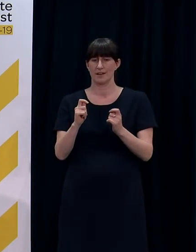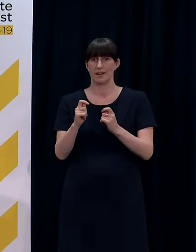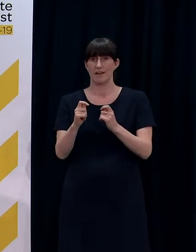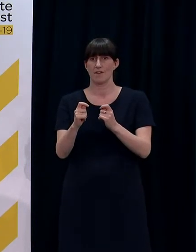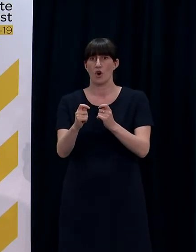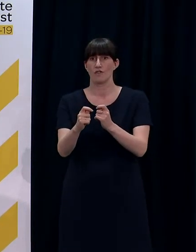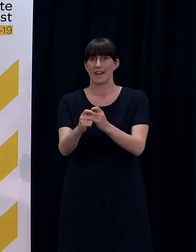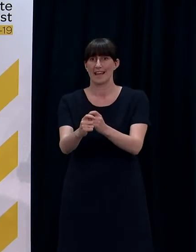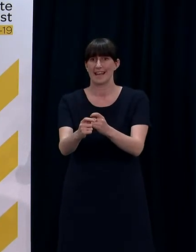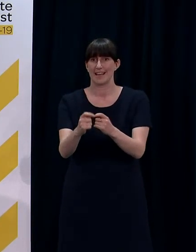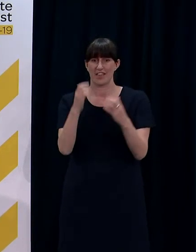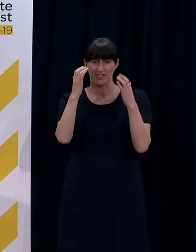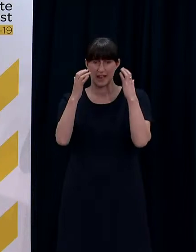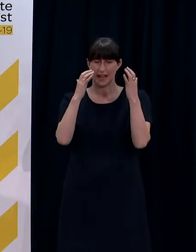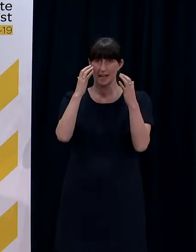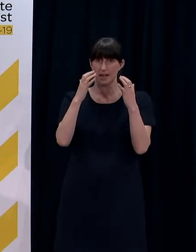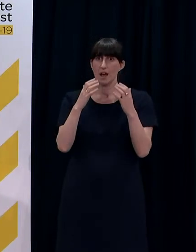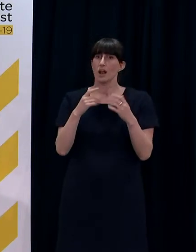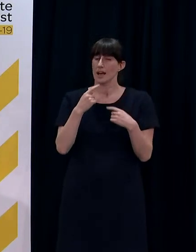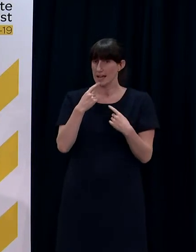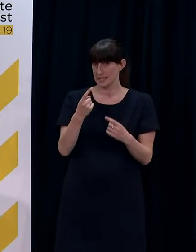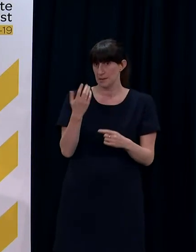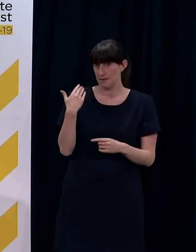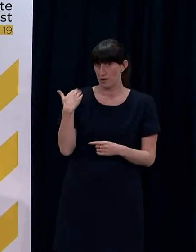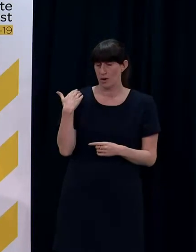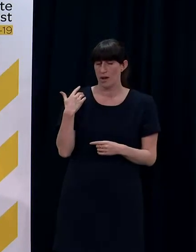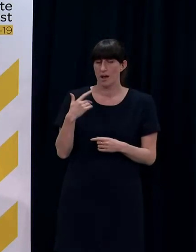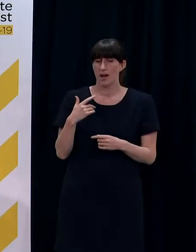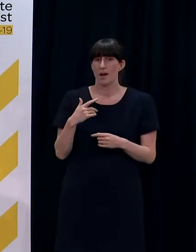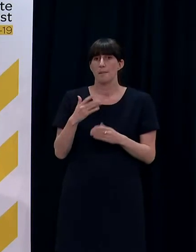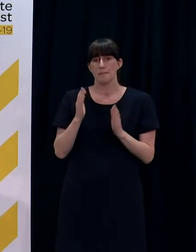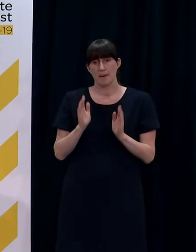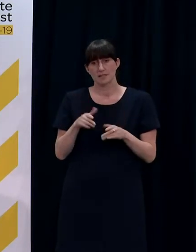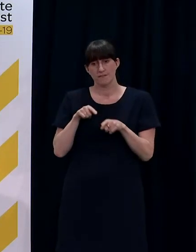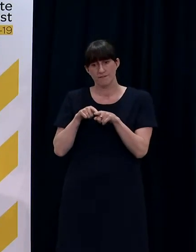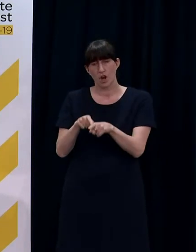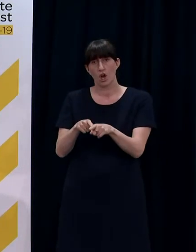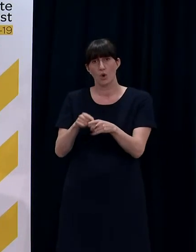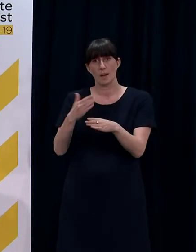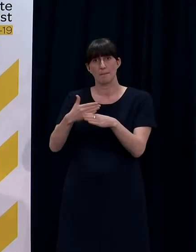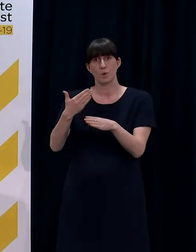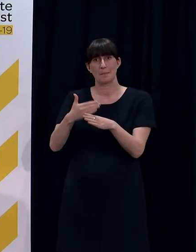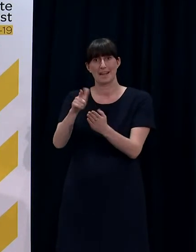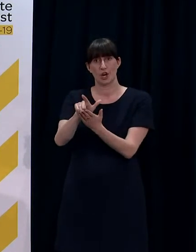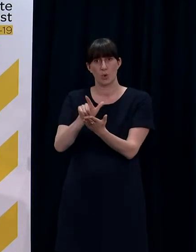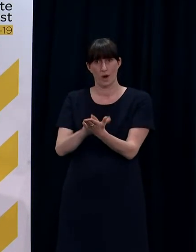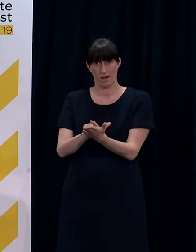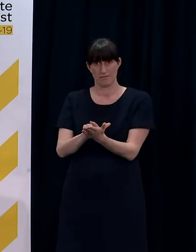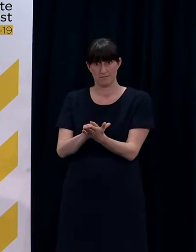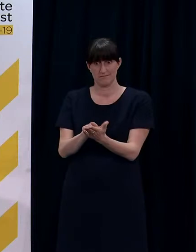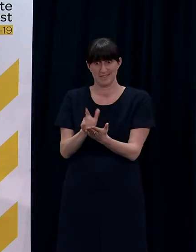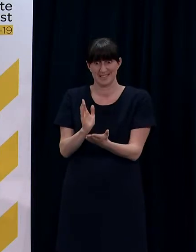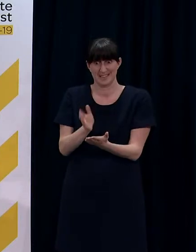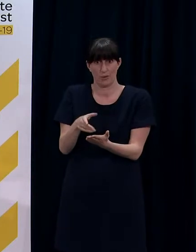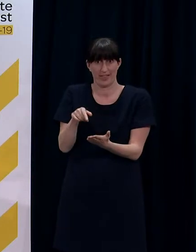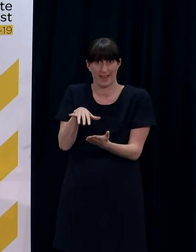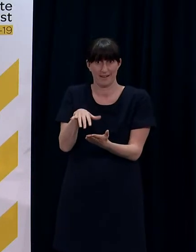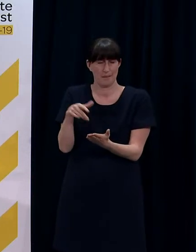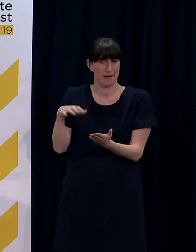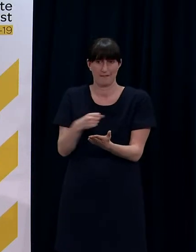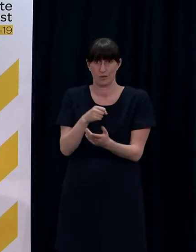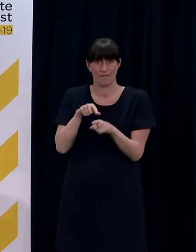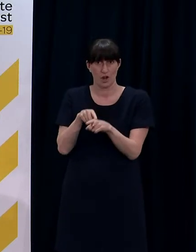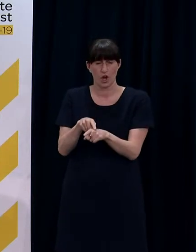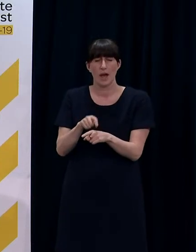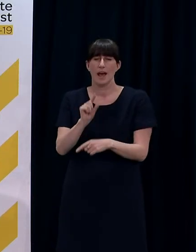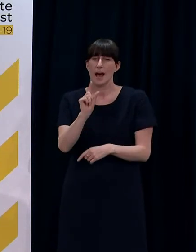before, that people do have to obey employment law. That employment law doesn't disappear, but obviously there are different parts of employment